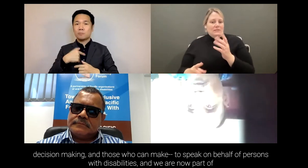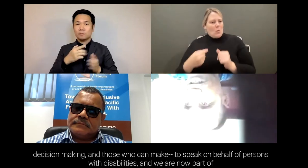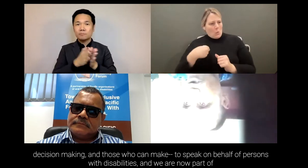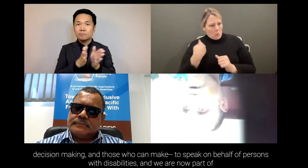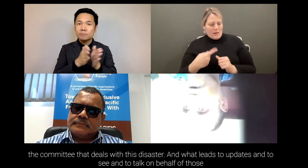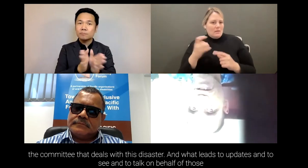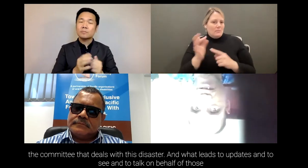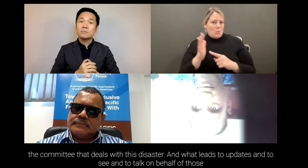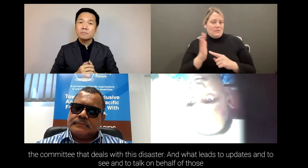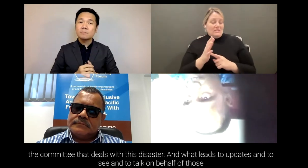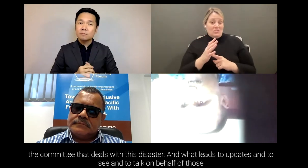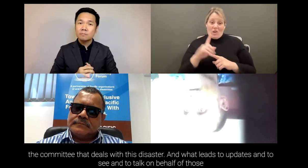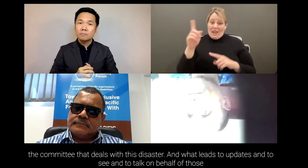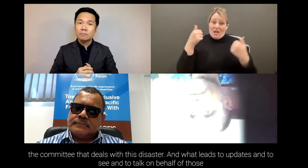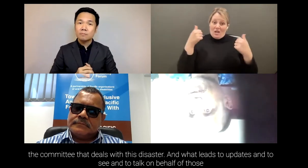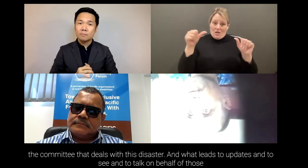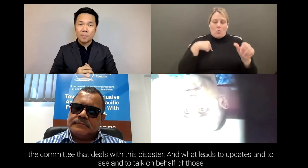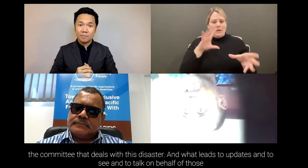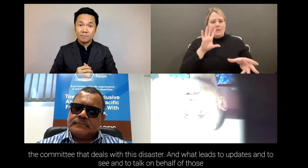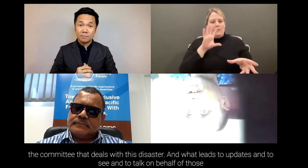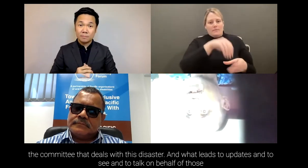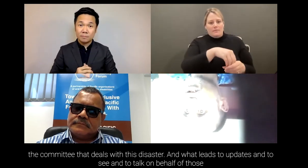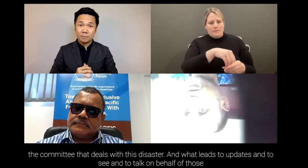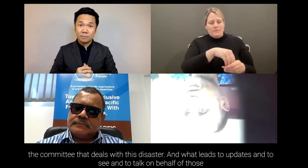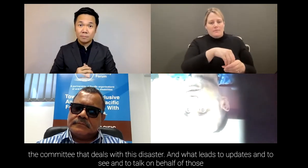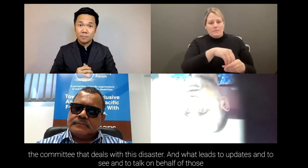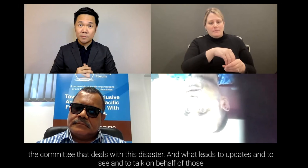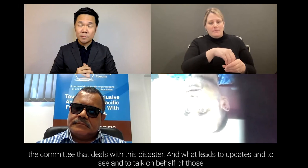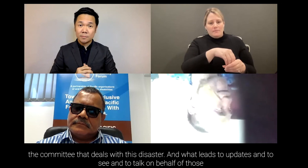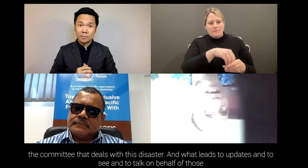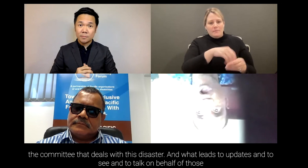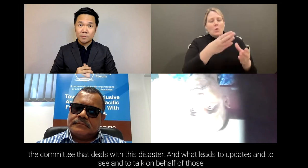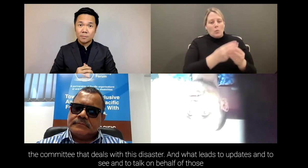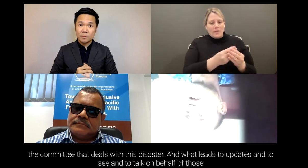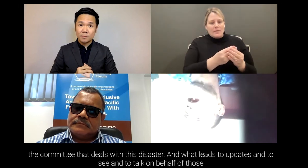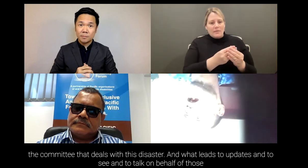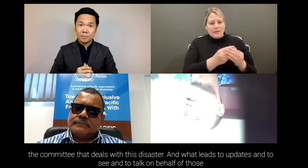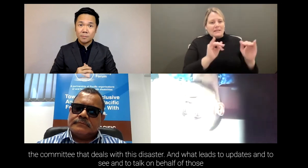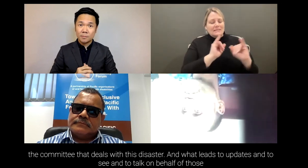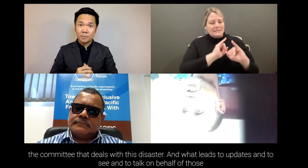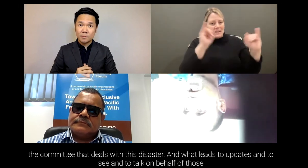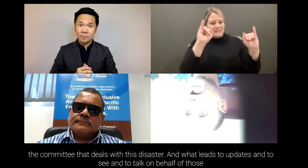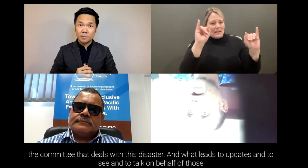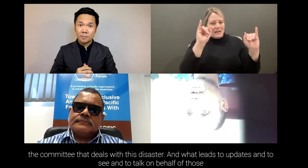now part of the big disaster government